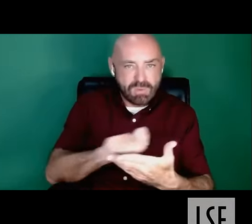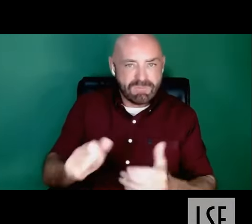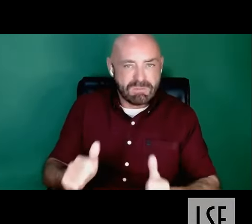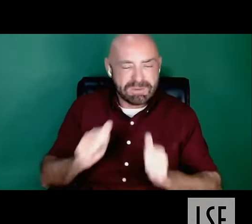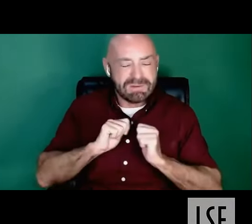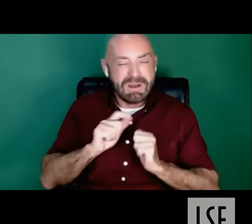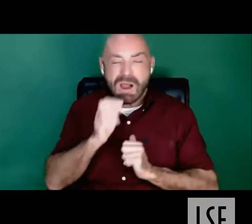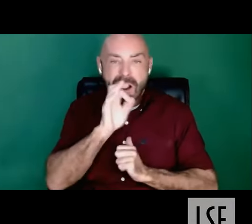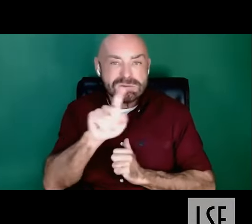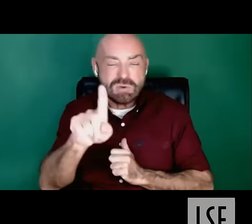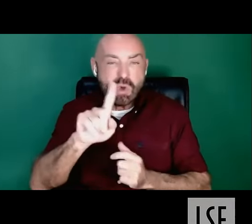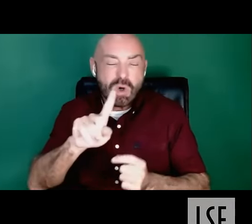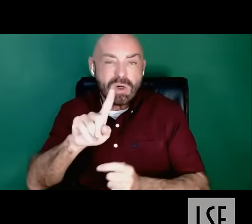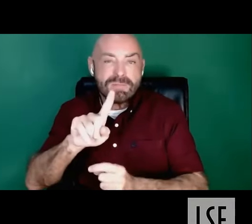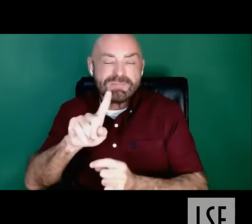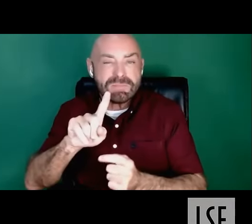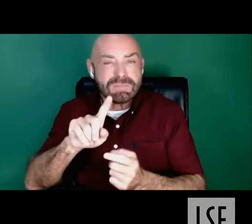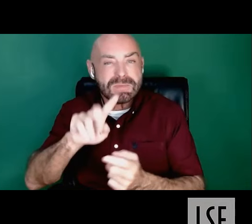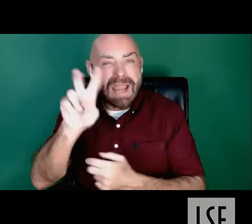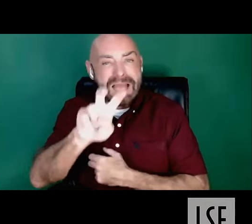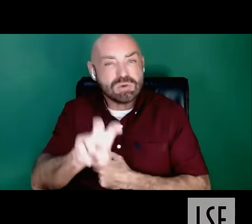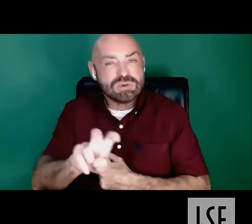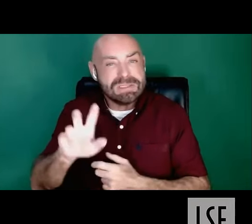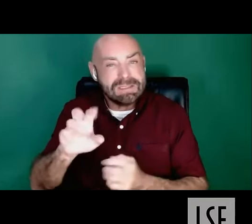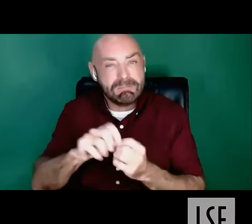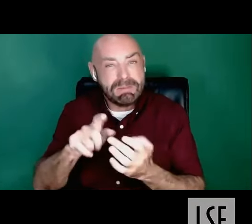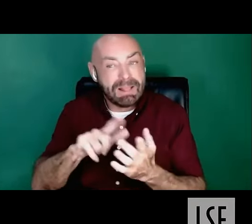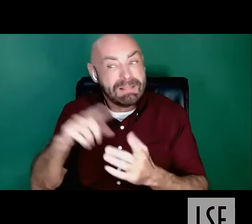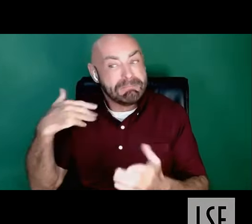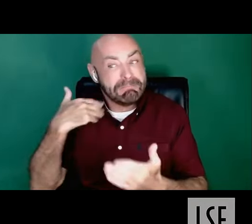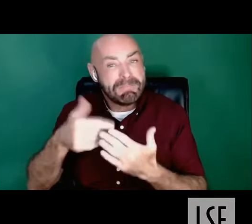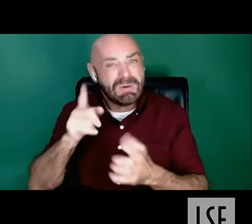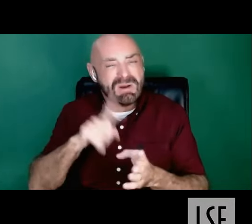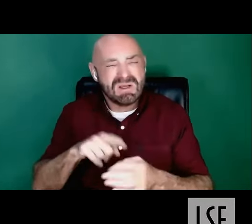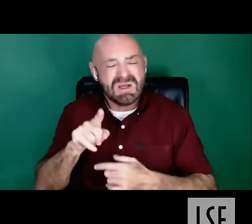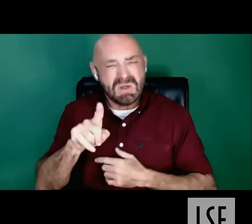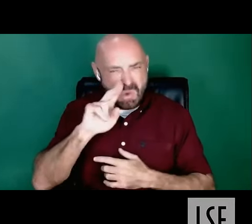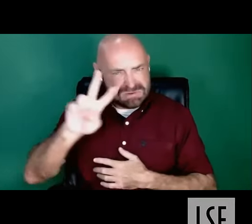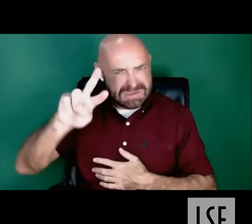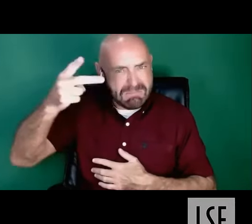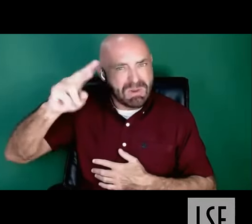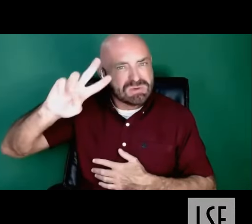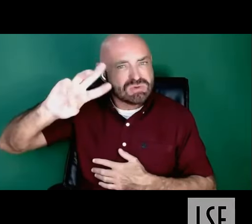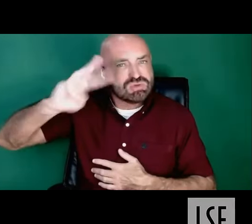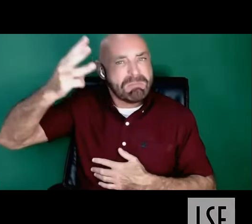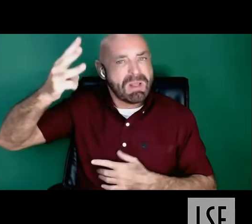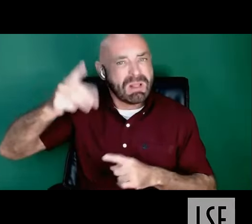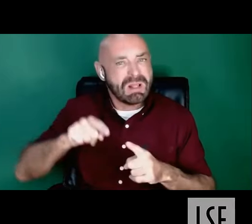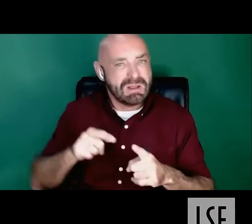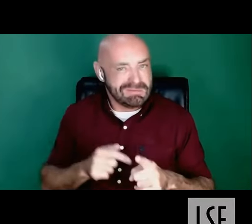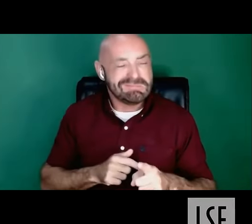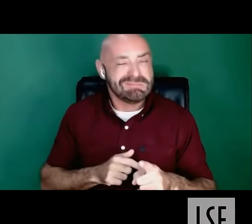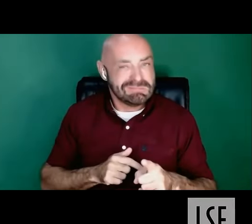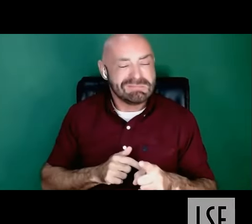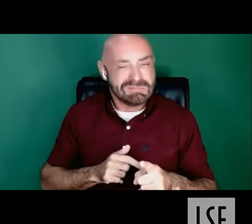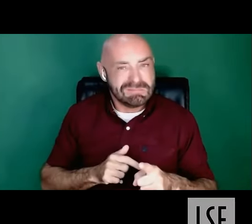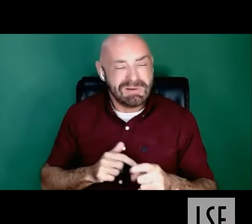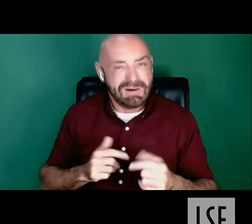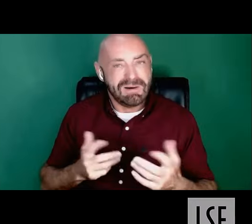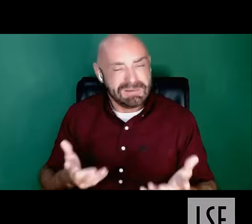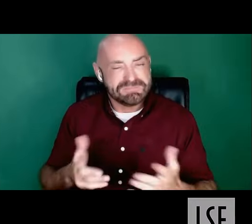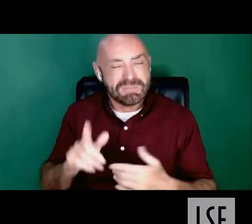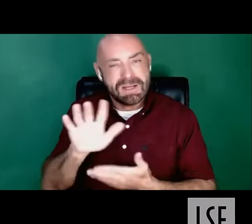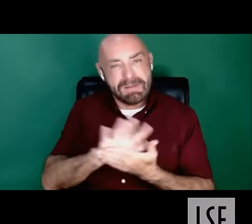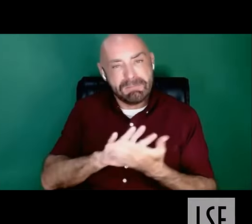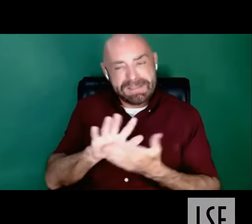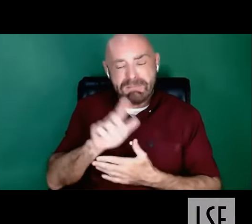bill over the last year, they will tend to say it's either doubled or tripled. So people absolutely